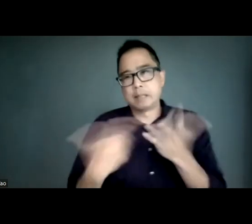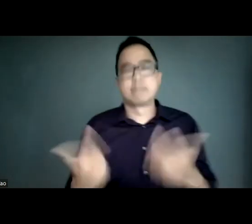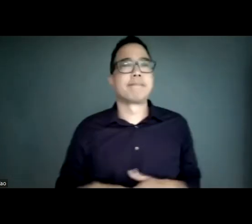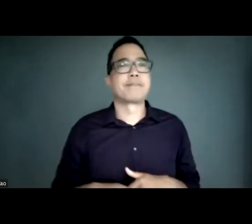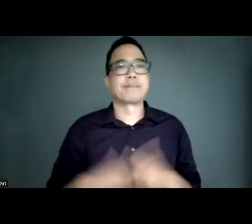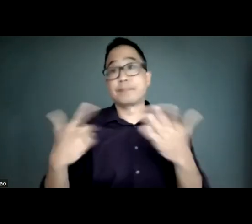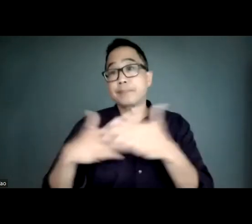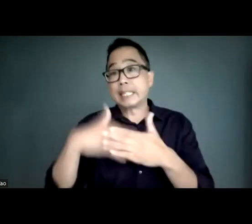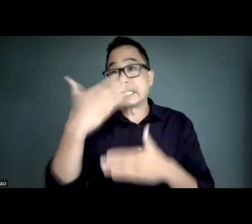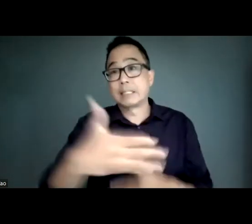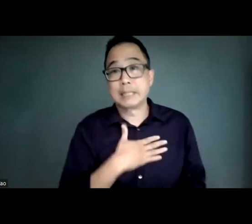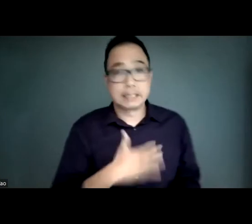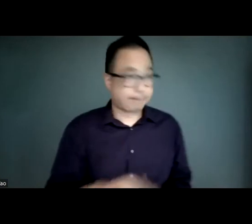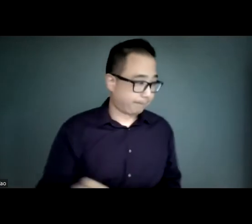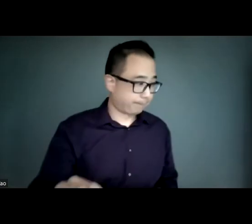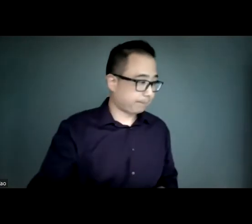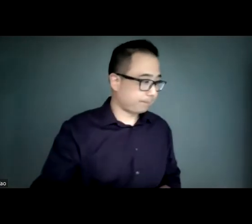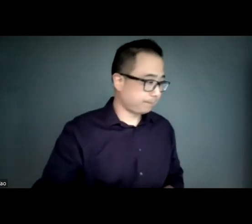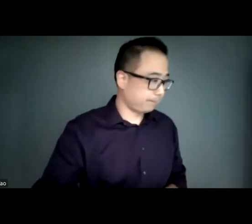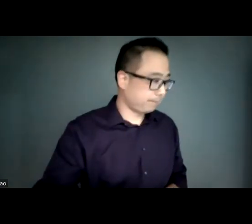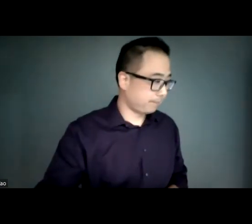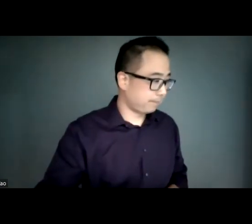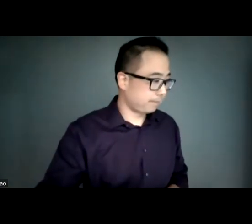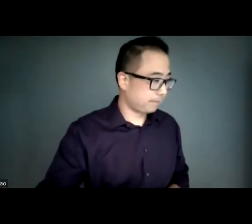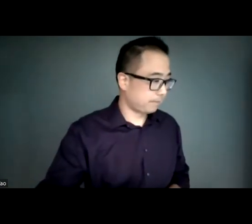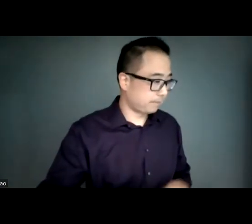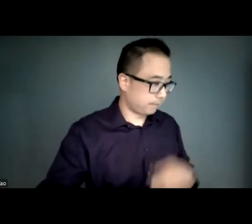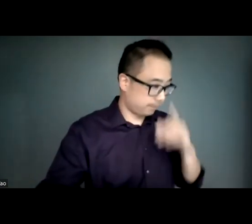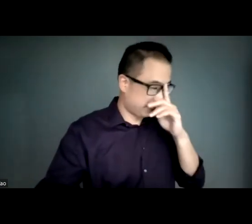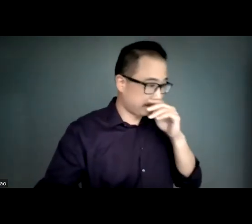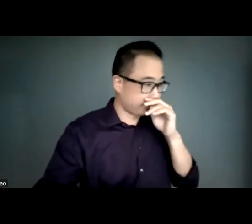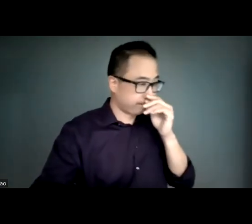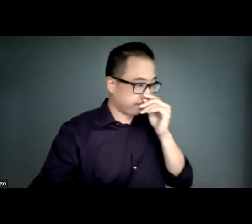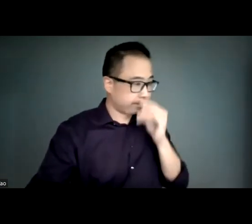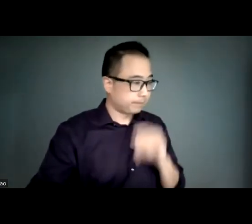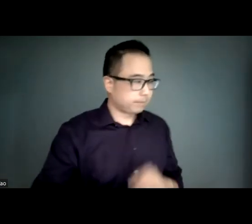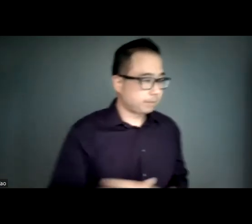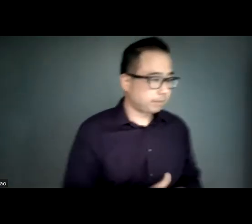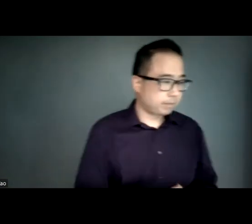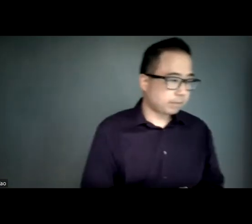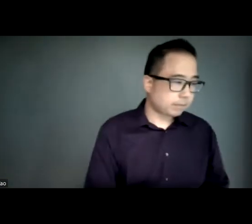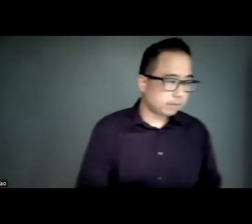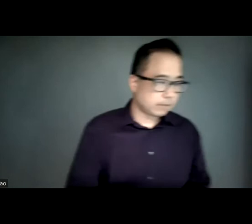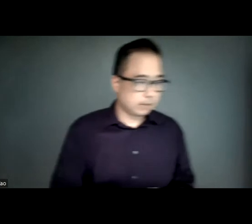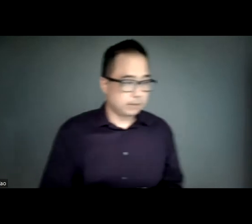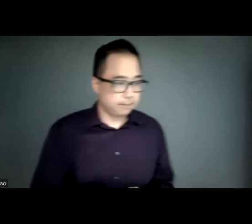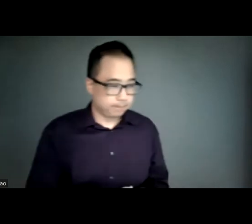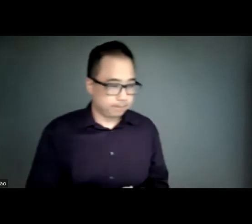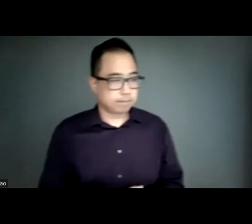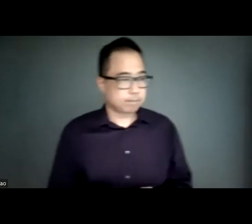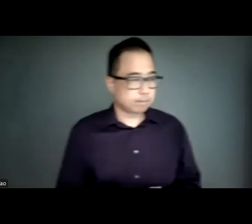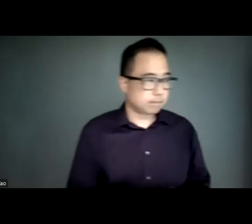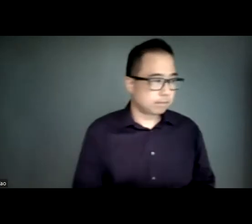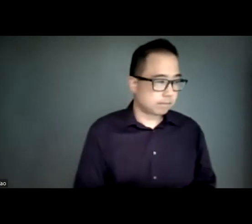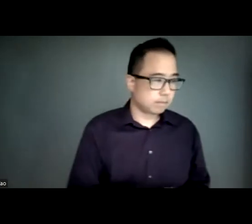had a baby and therefore would like to be extra cautious. So a variety of reasons that people are being extra cautious and continue to wear masks regardless of the